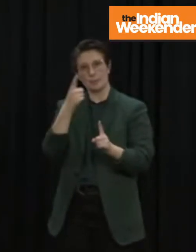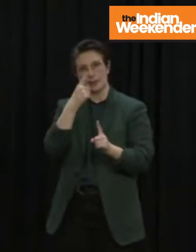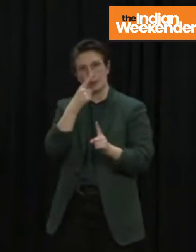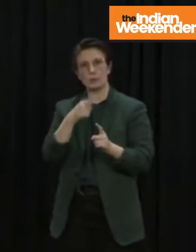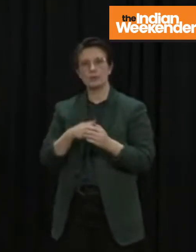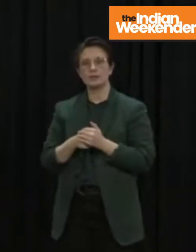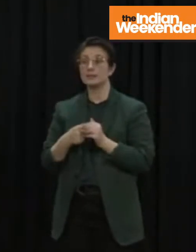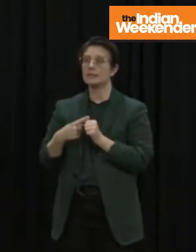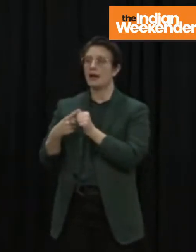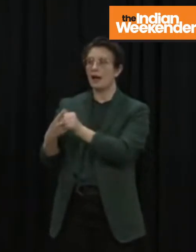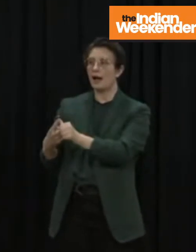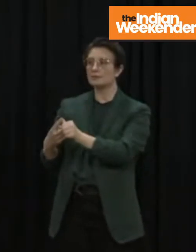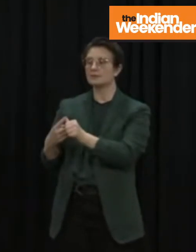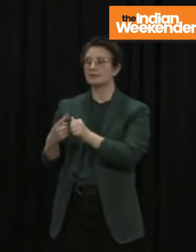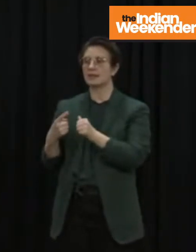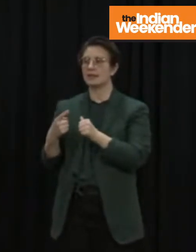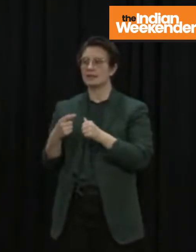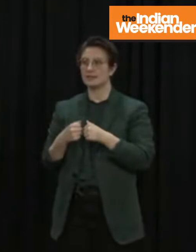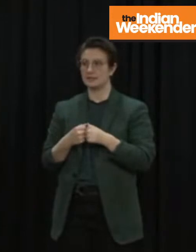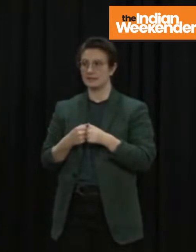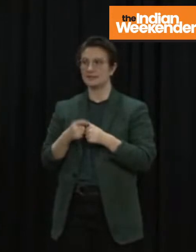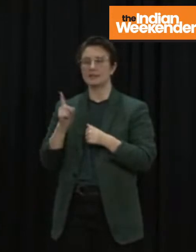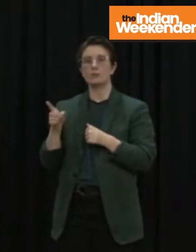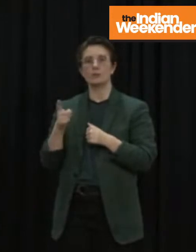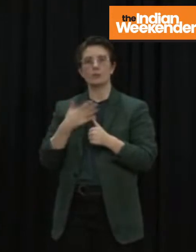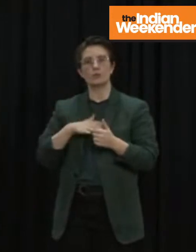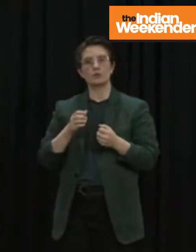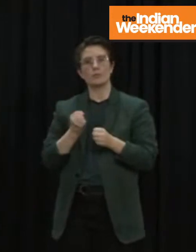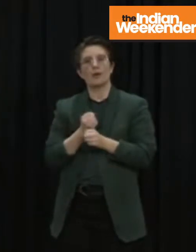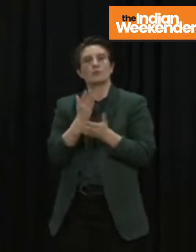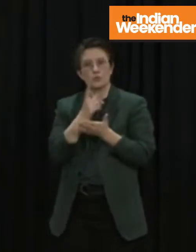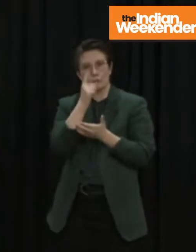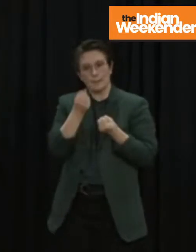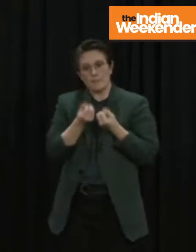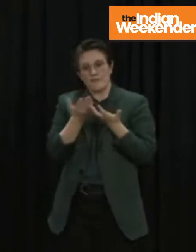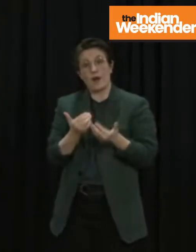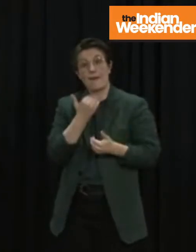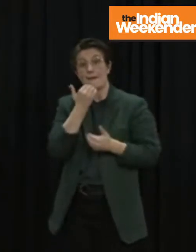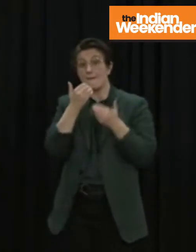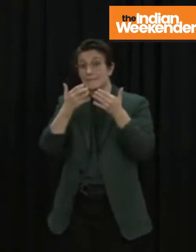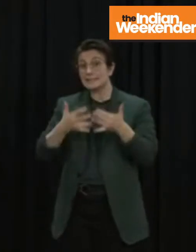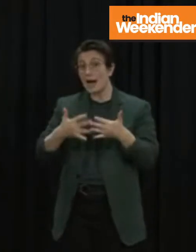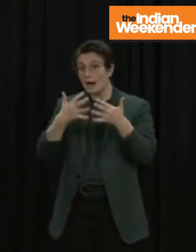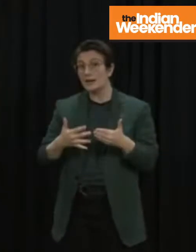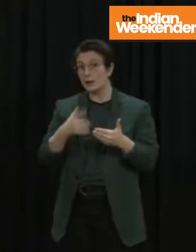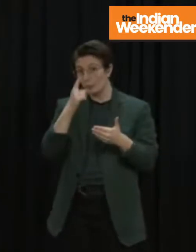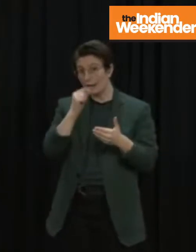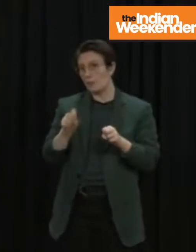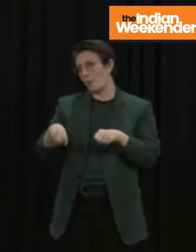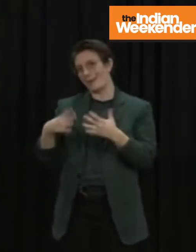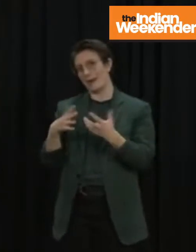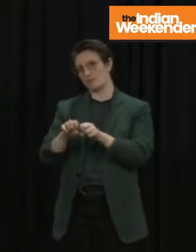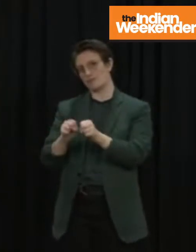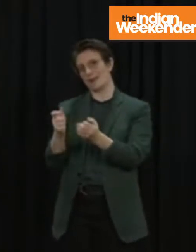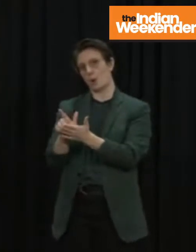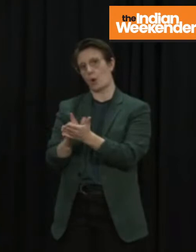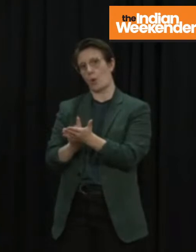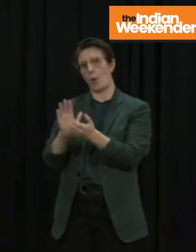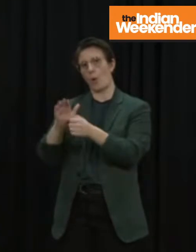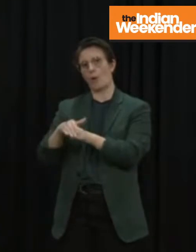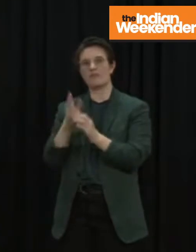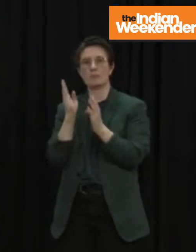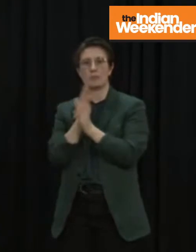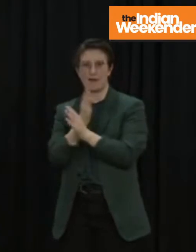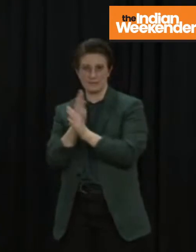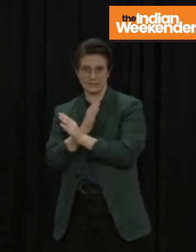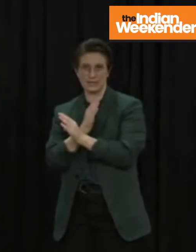laws, and that includes with the whānau order providers. So we have been able to provide them with more information, but ultimately government also has to follow